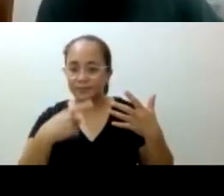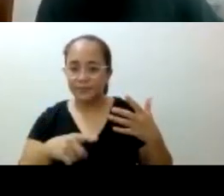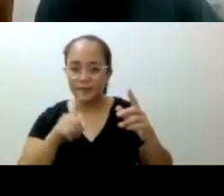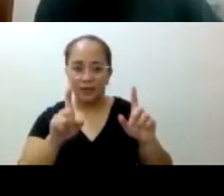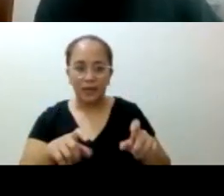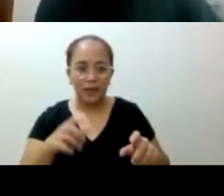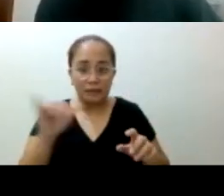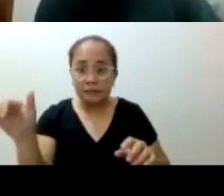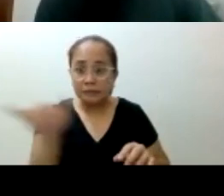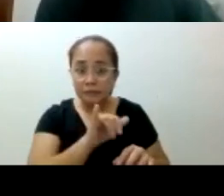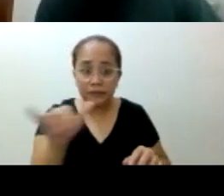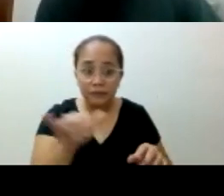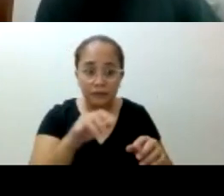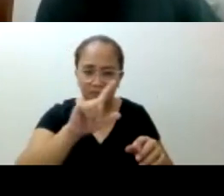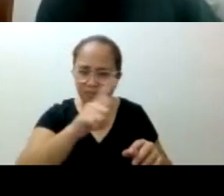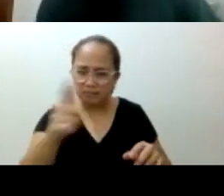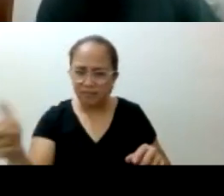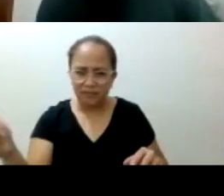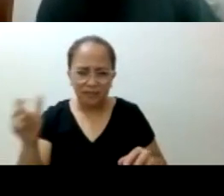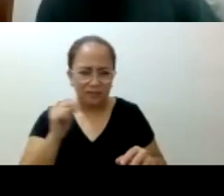in the same order, but it's